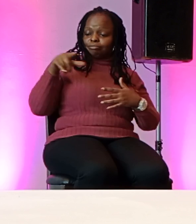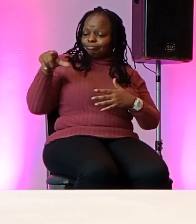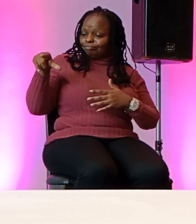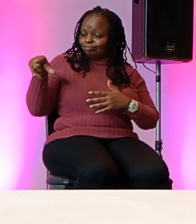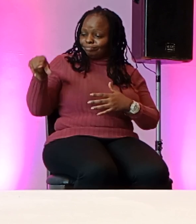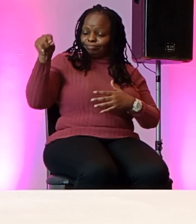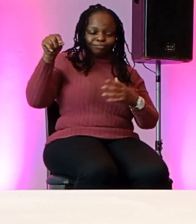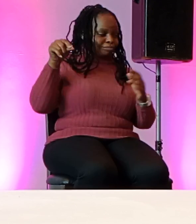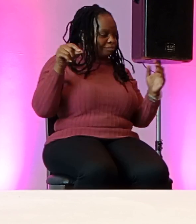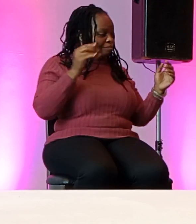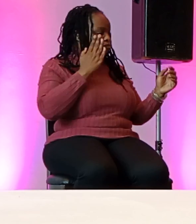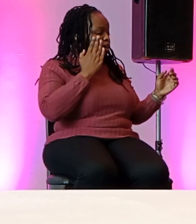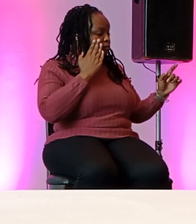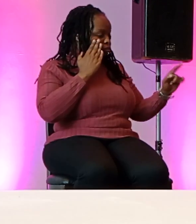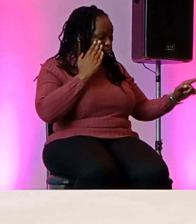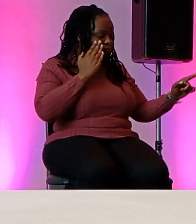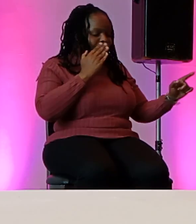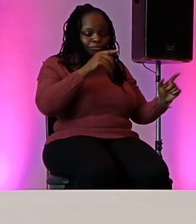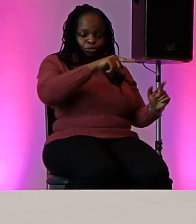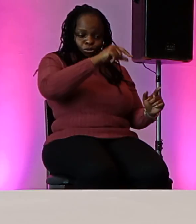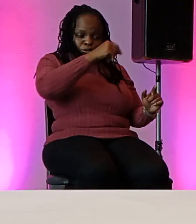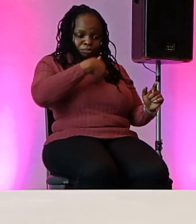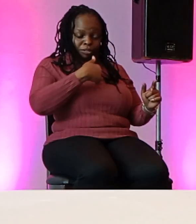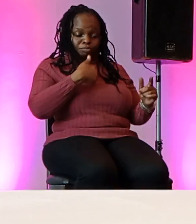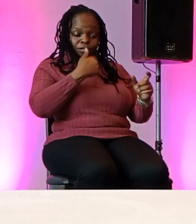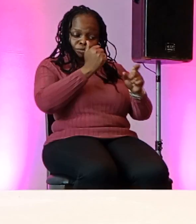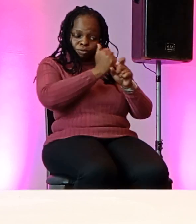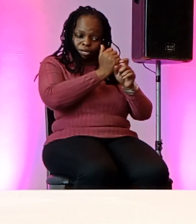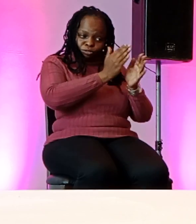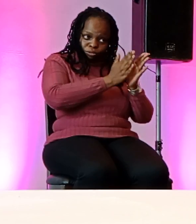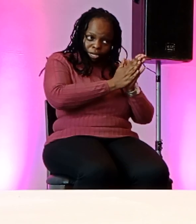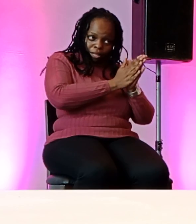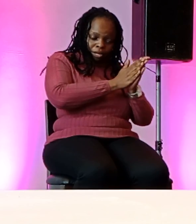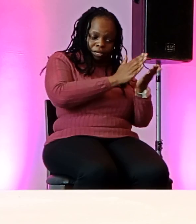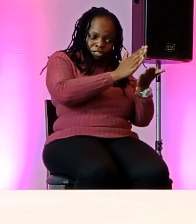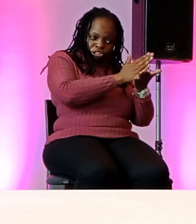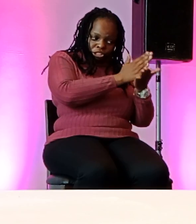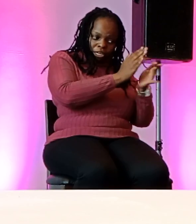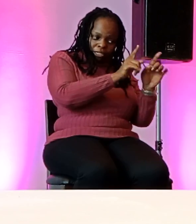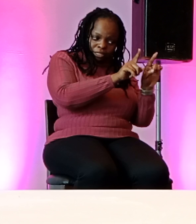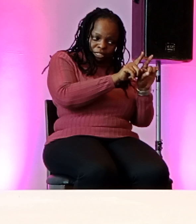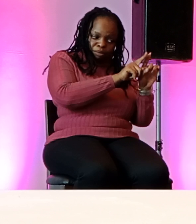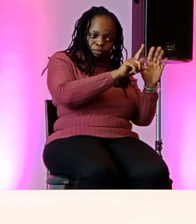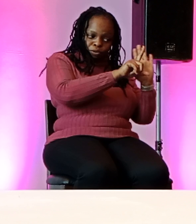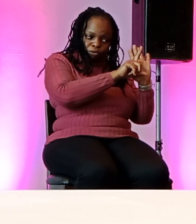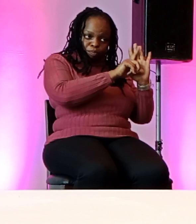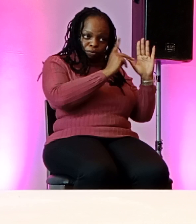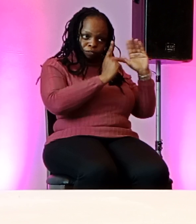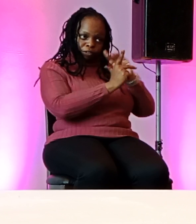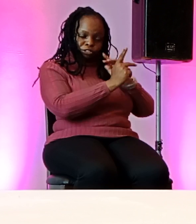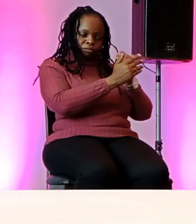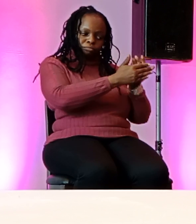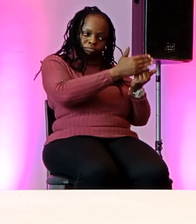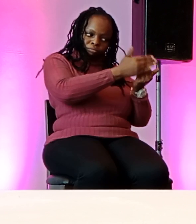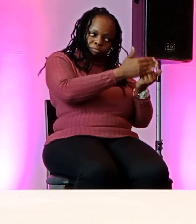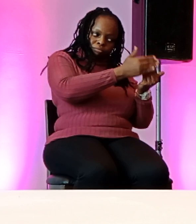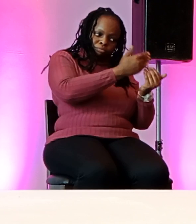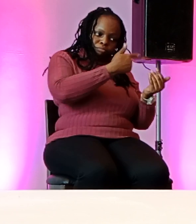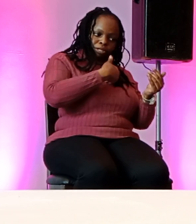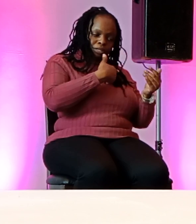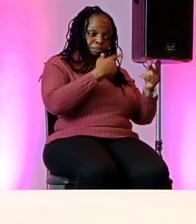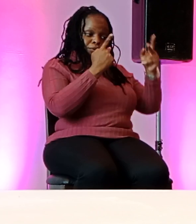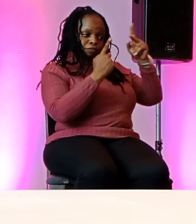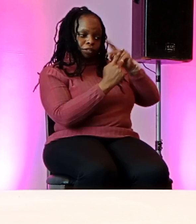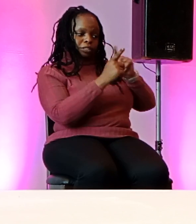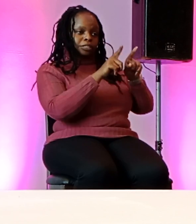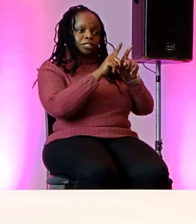her. At least I've worked with the Honorable Martha Karua. We share the same profession. So she's mentored me both from the professional angle and also